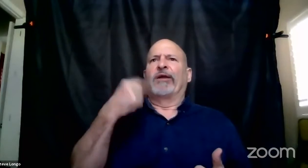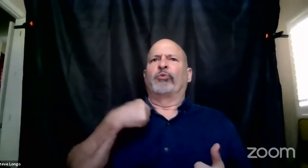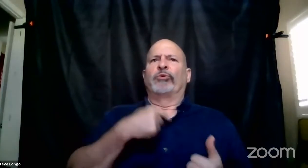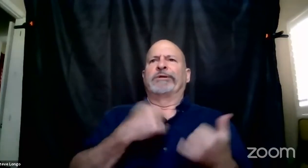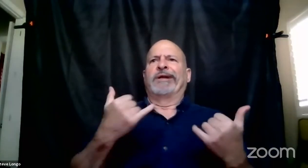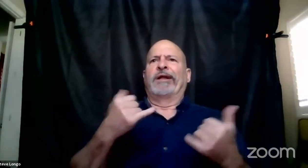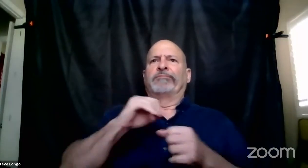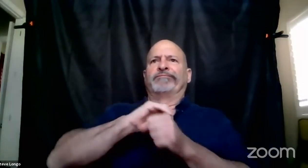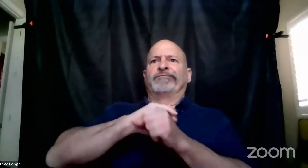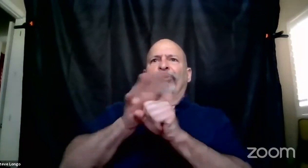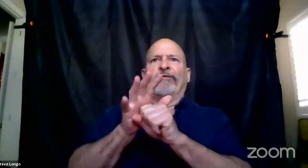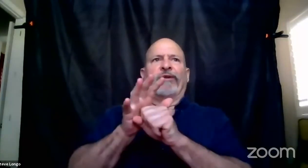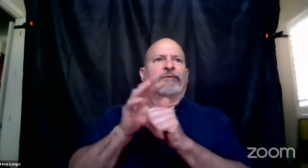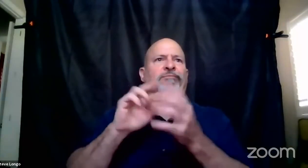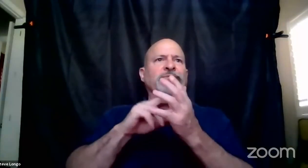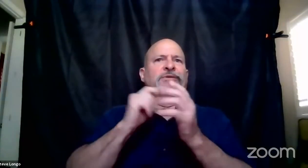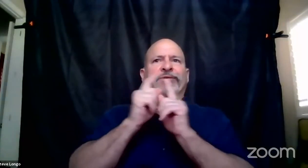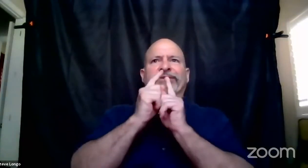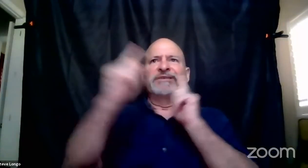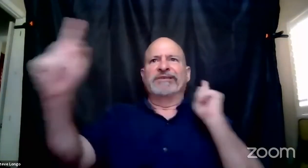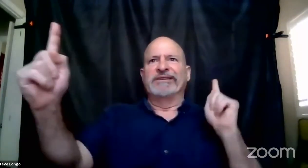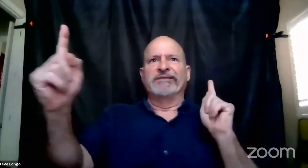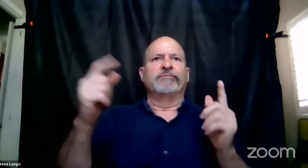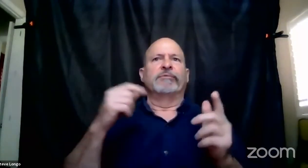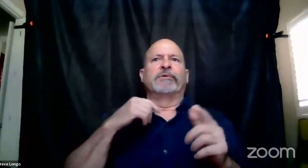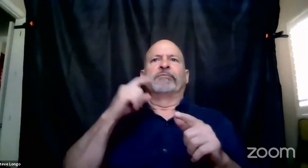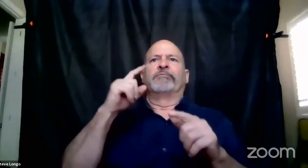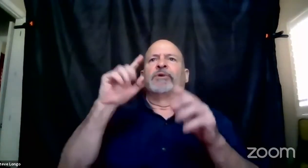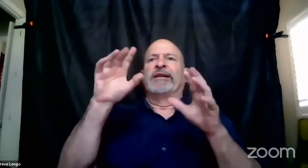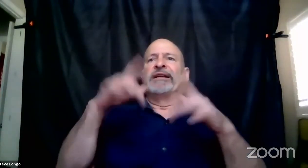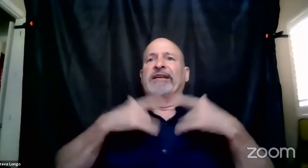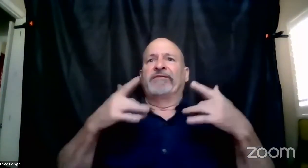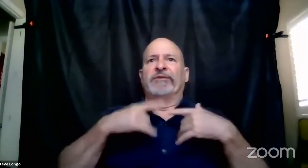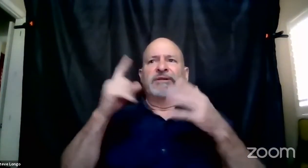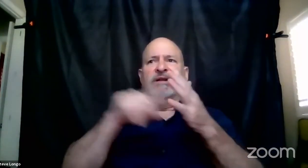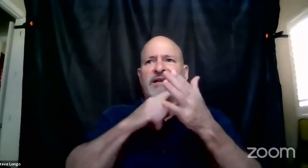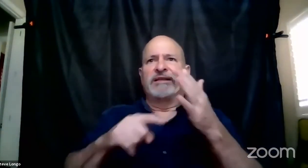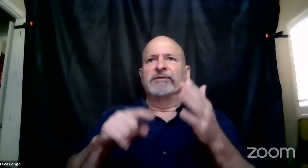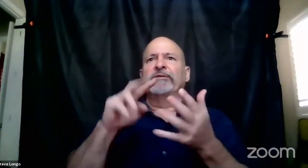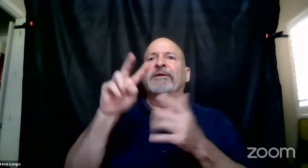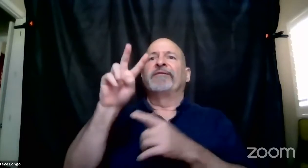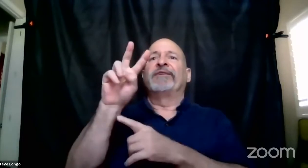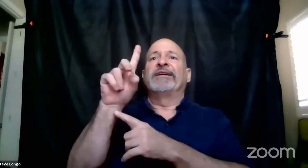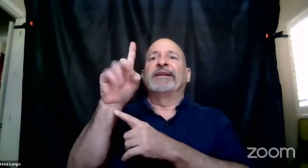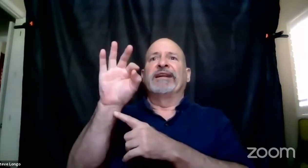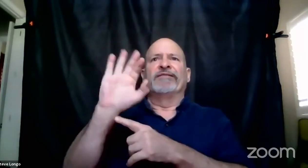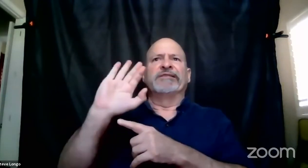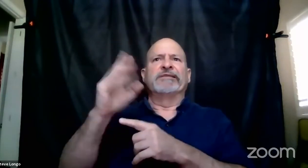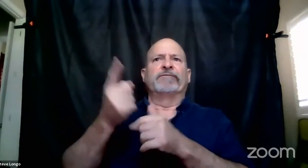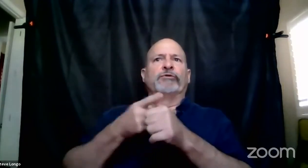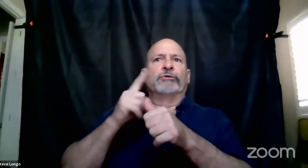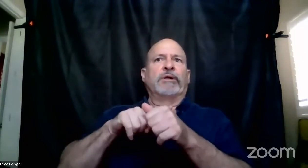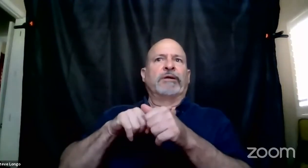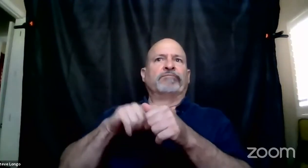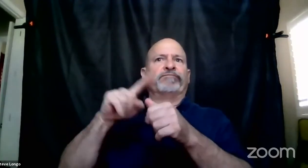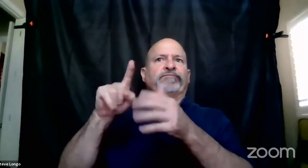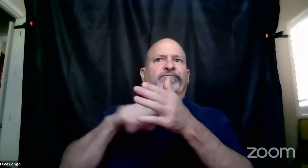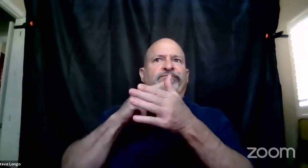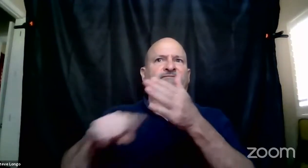Michelle, is with COVID and all of that and the physical distancing that's required and events being canceled and maybe for the